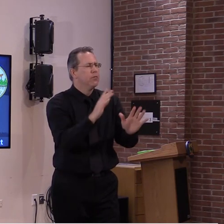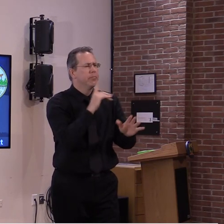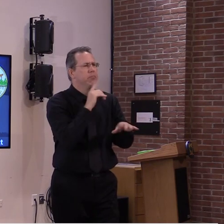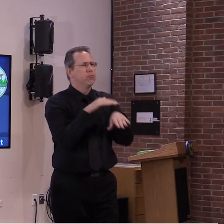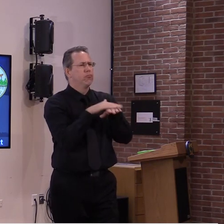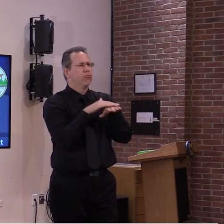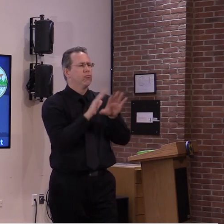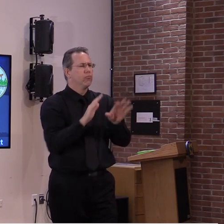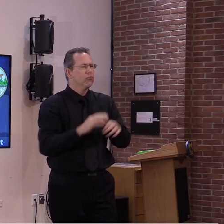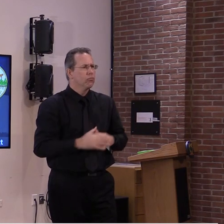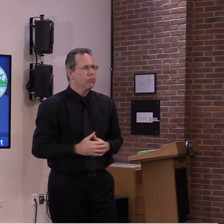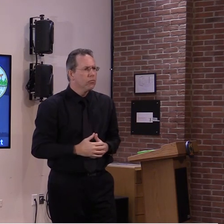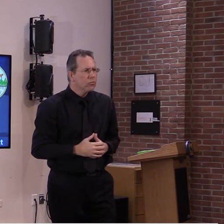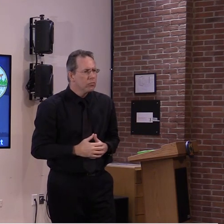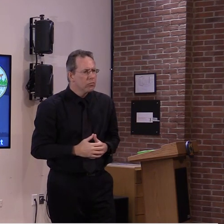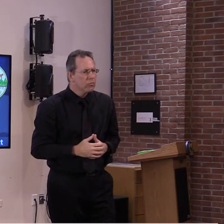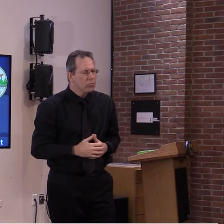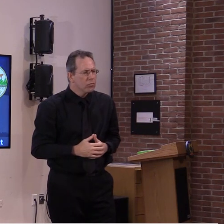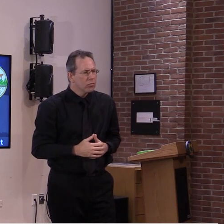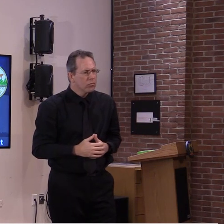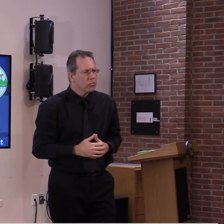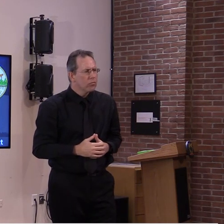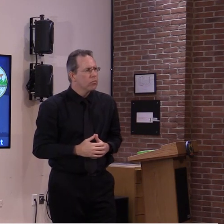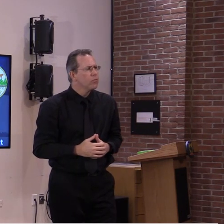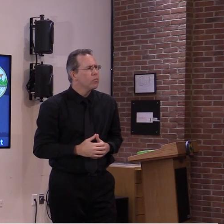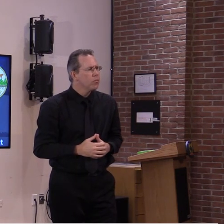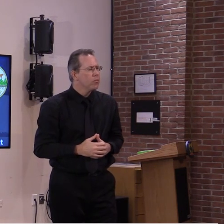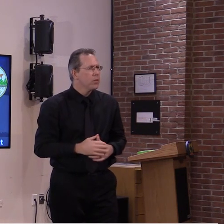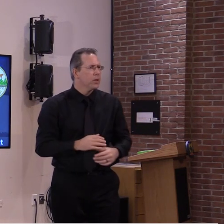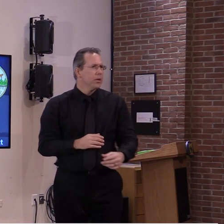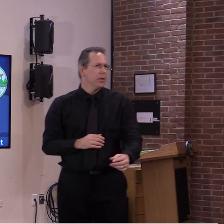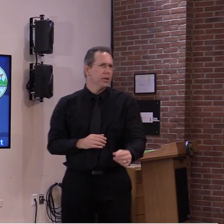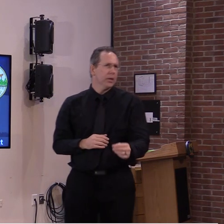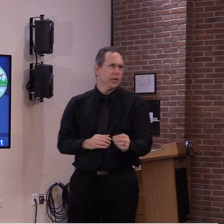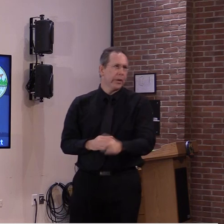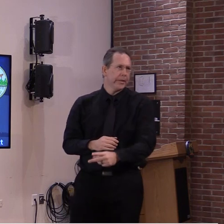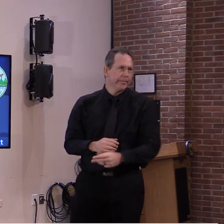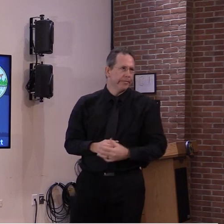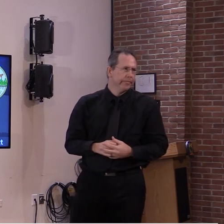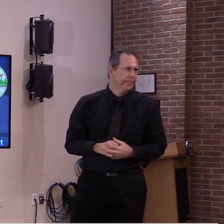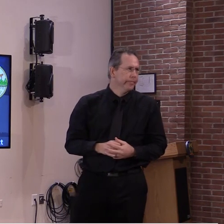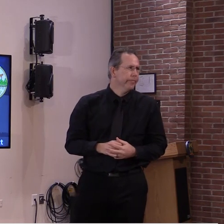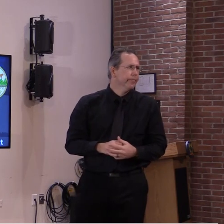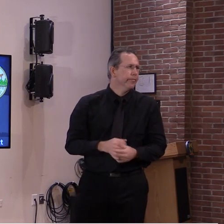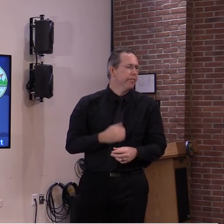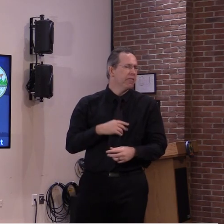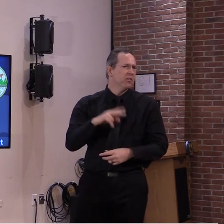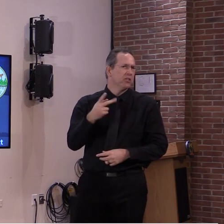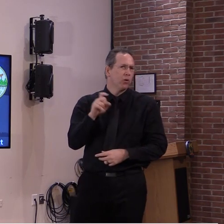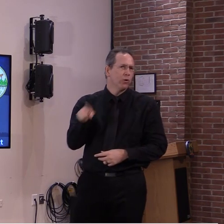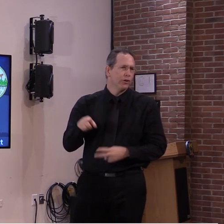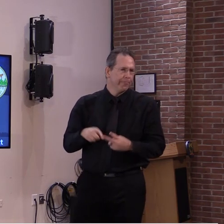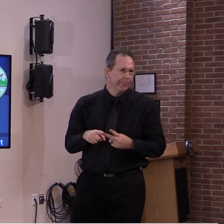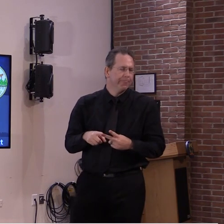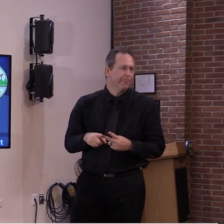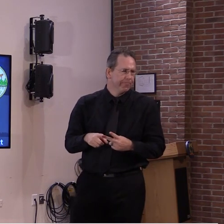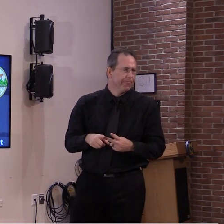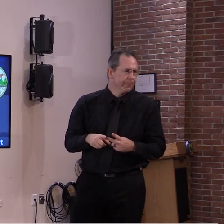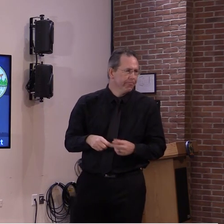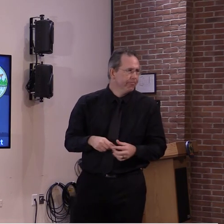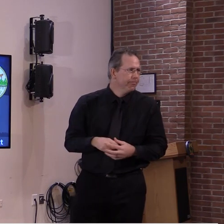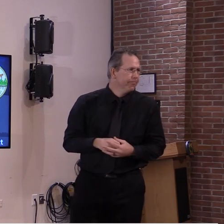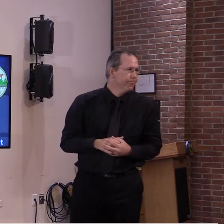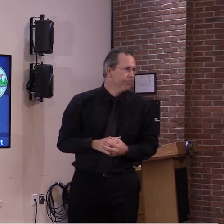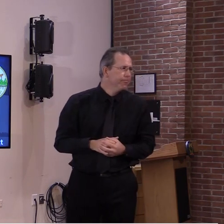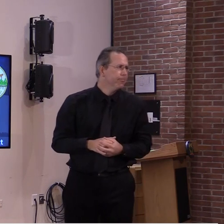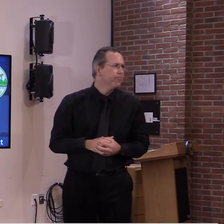Okay, good. My second question, I'm not sure who this goes to, but since